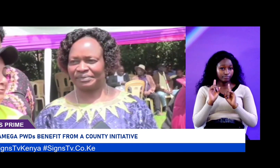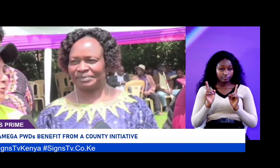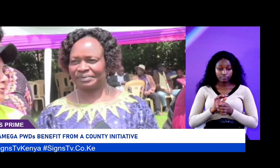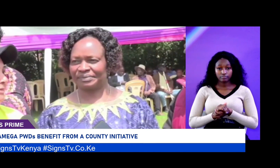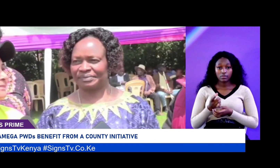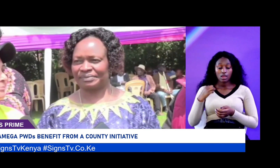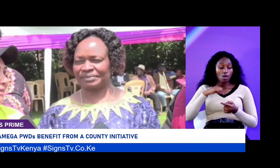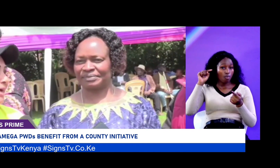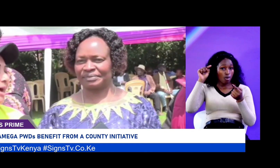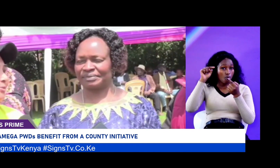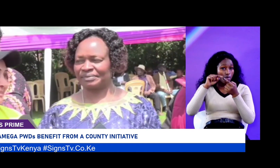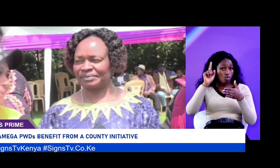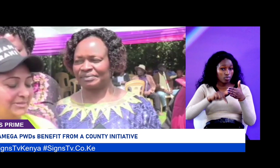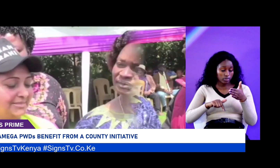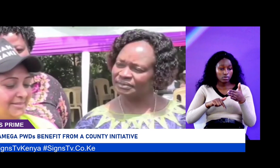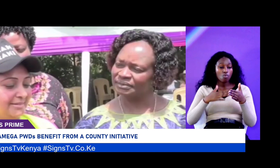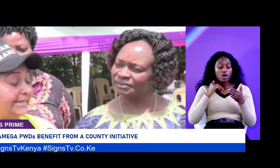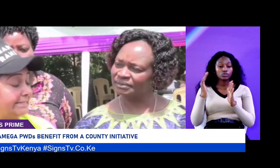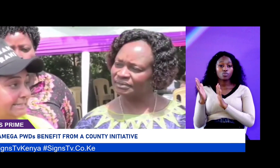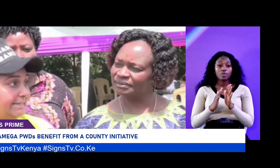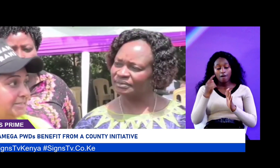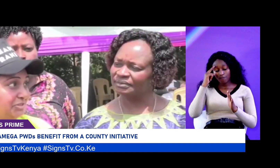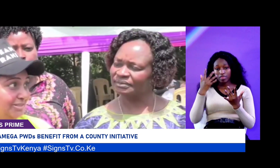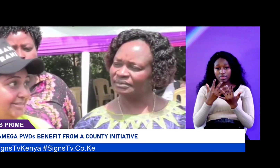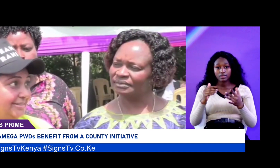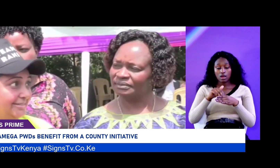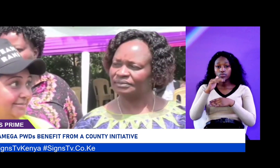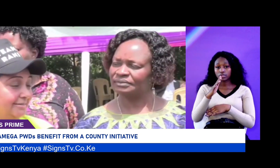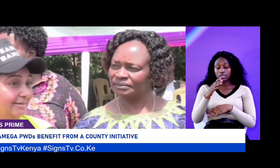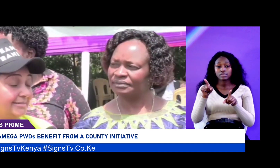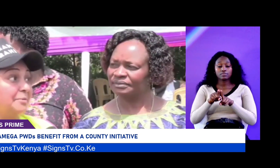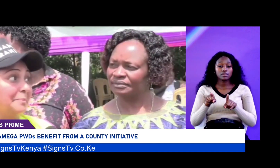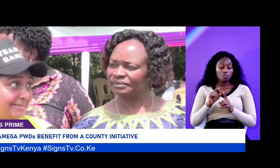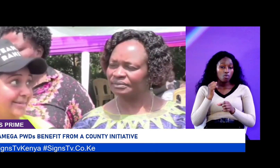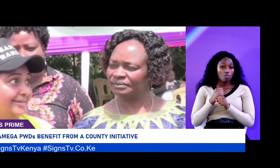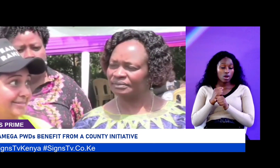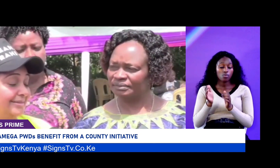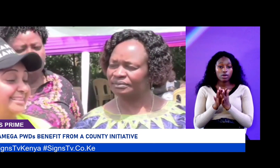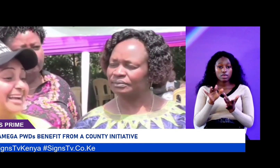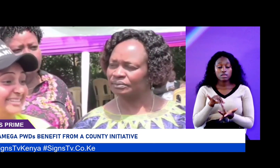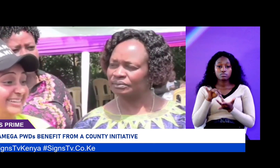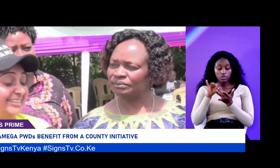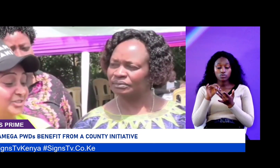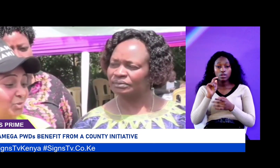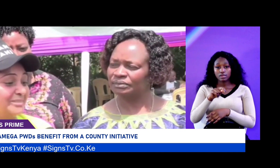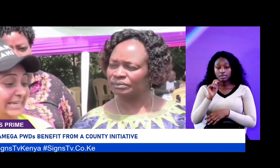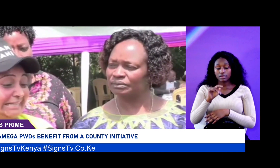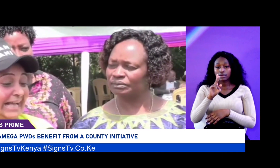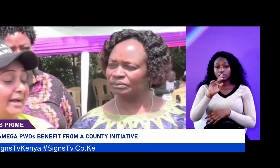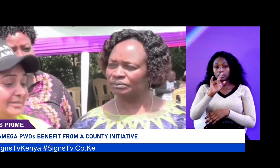life for something outside. Most kids, the special needs kids, cerebral palsy kids, they are hidden in the stores and in the